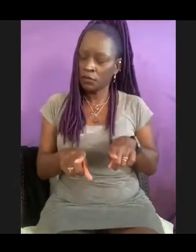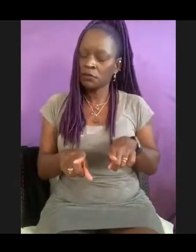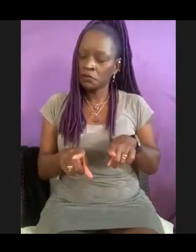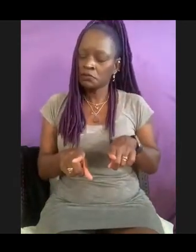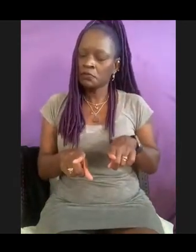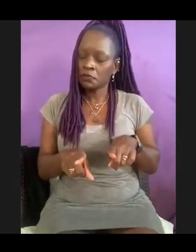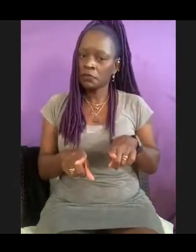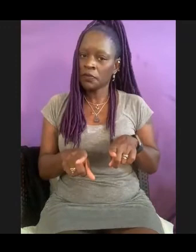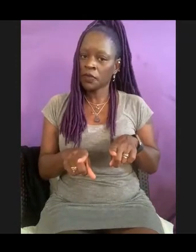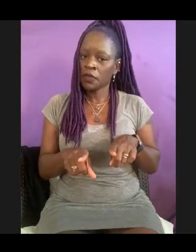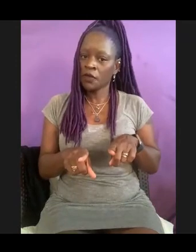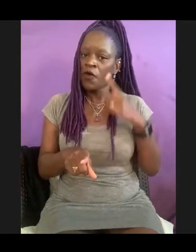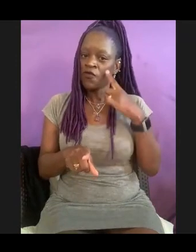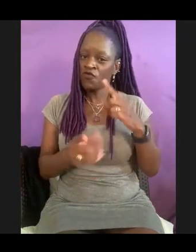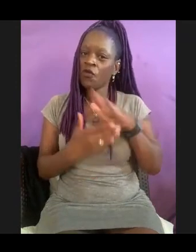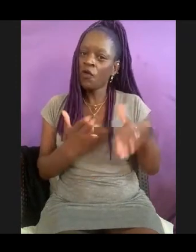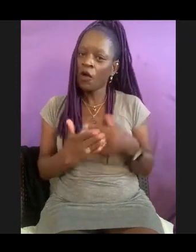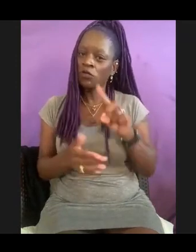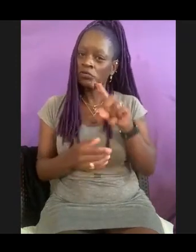for all disabled people.